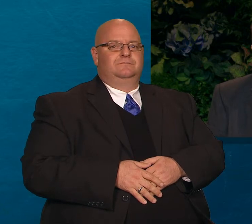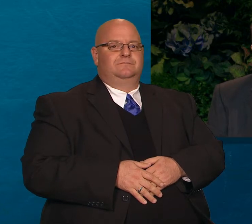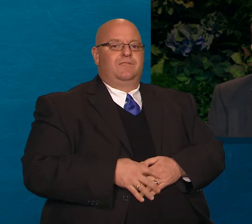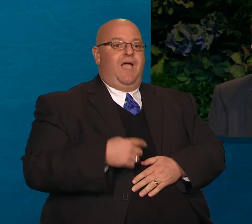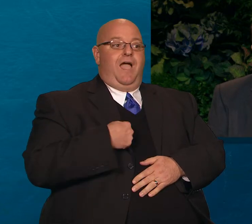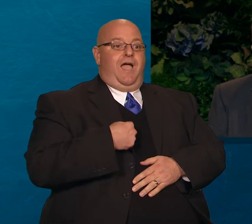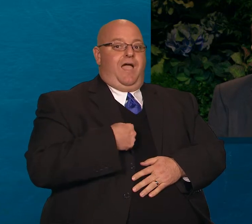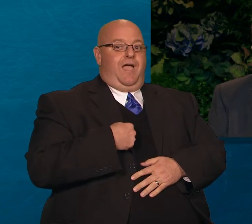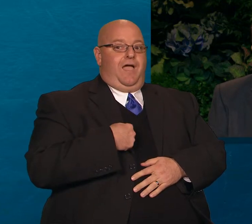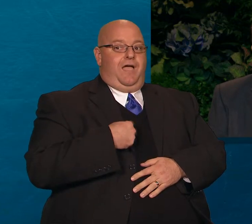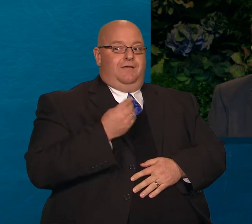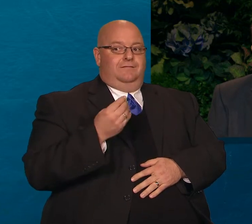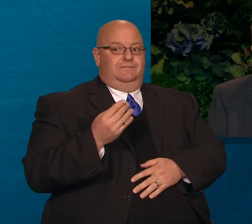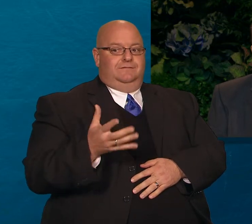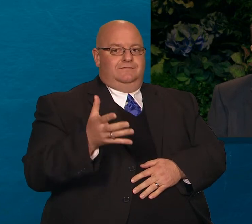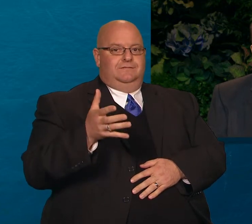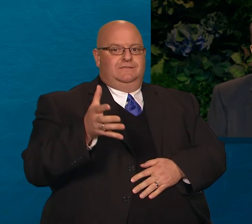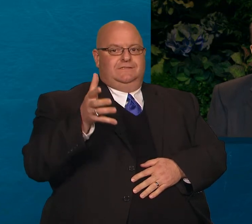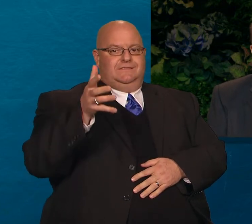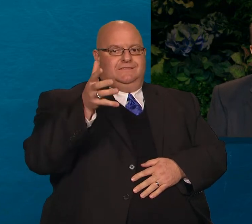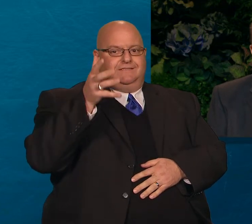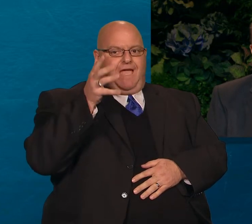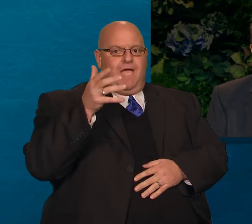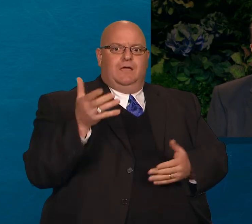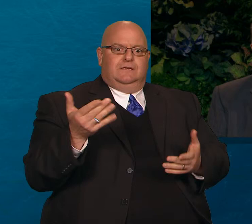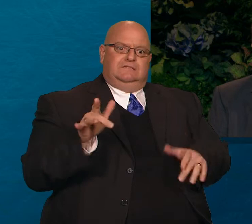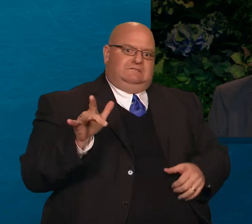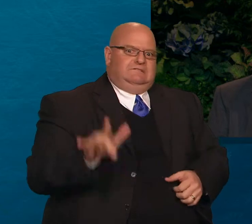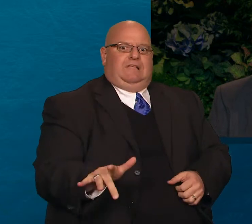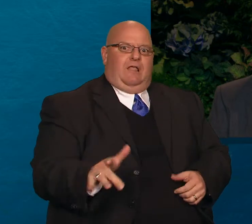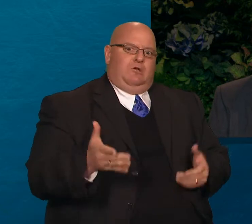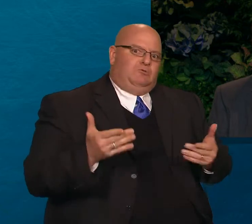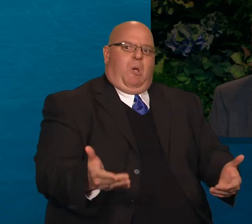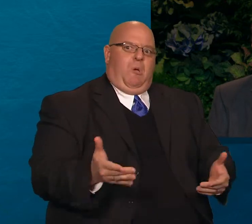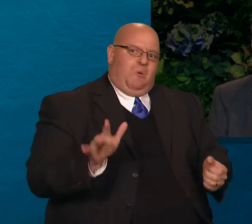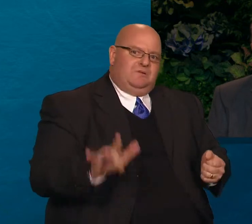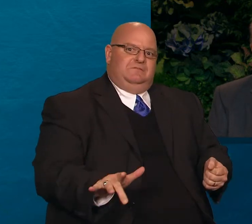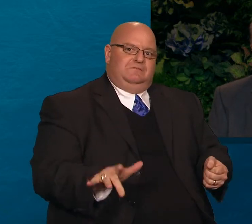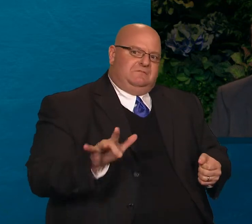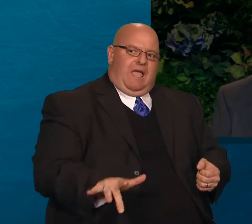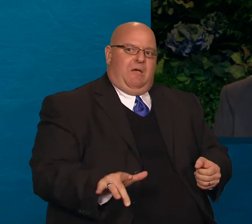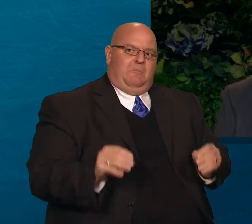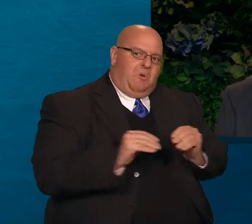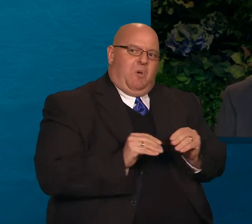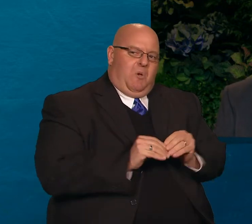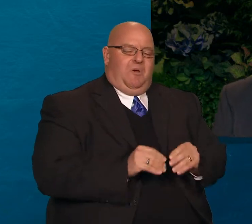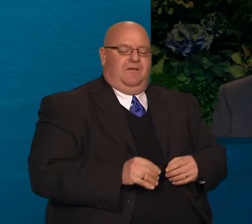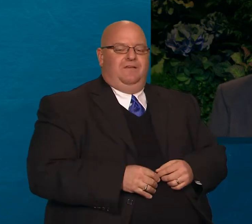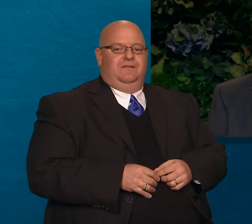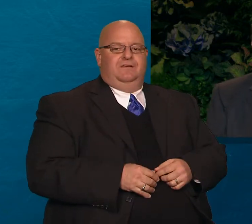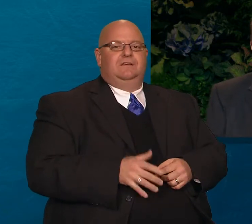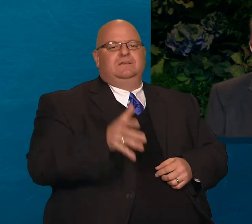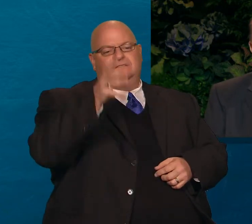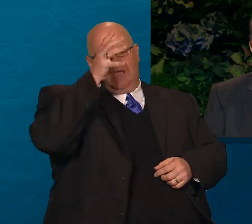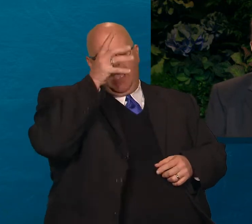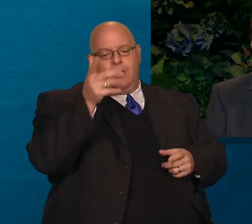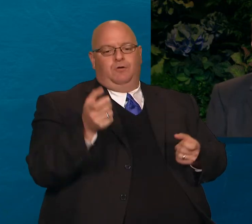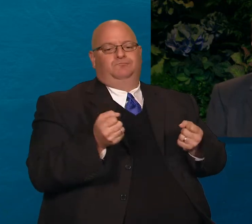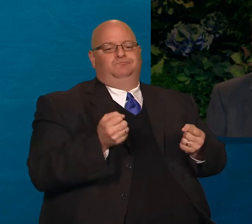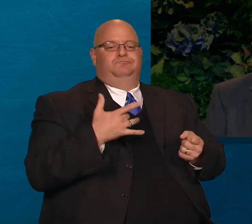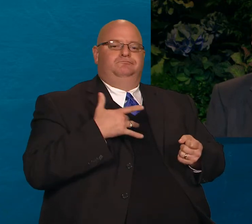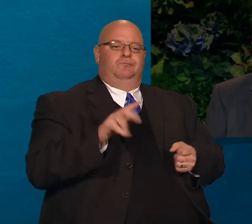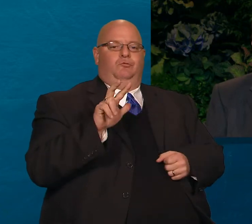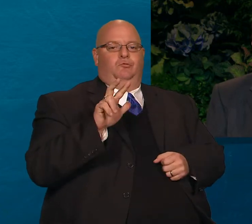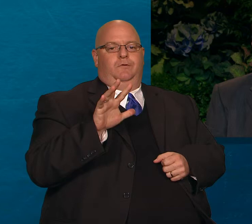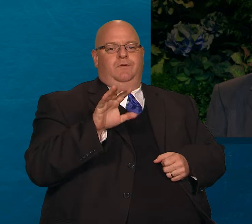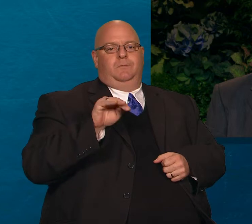I would say, "Put the accelerator down, Dad. Put it down." Dad would drive about 35